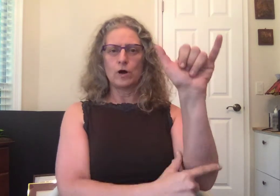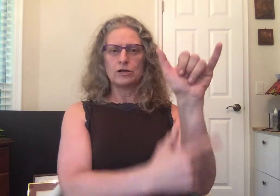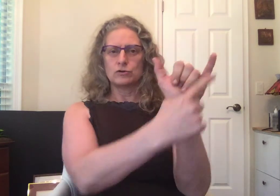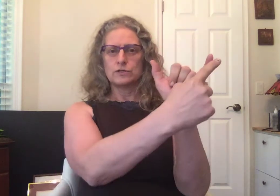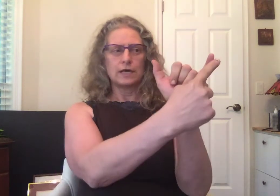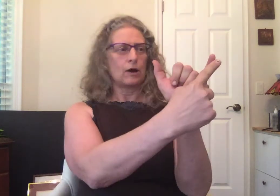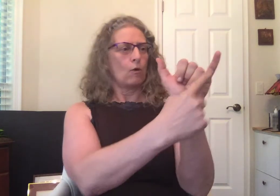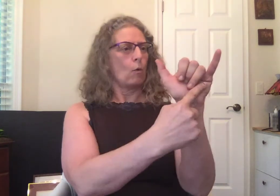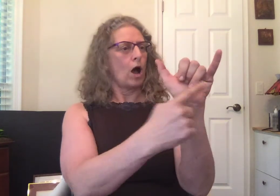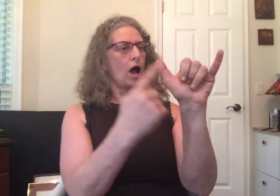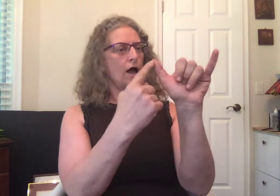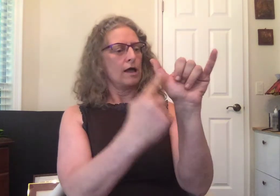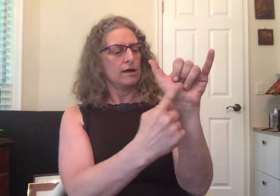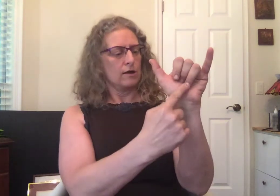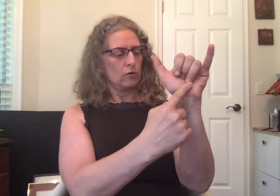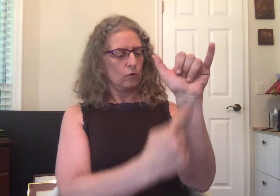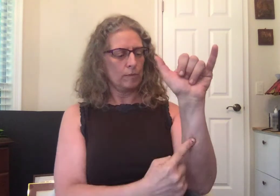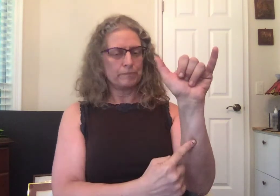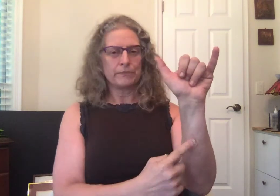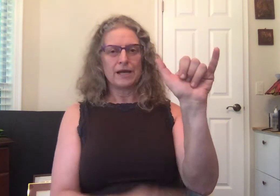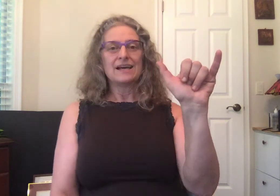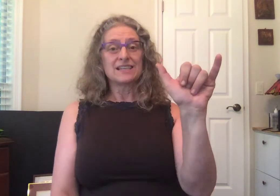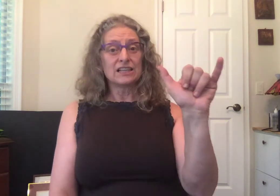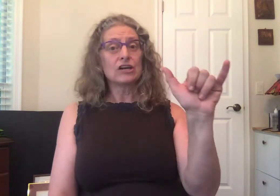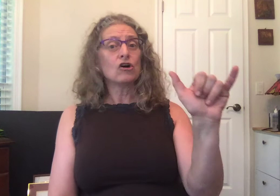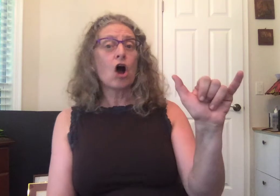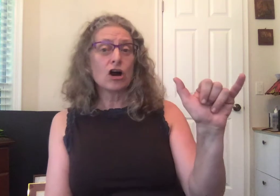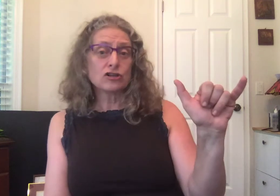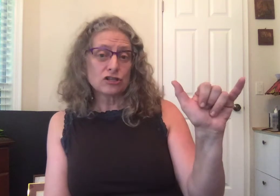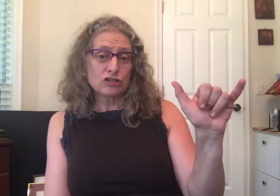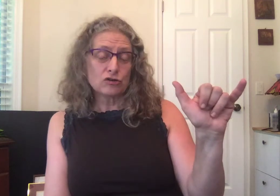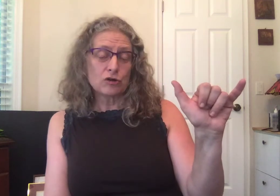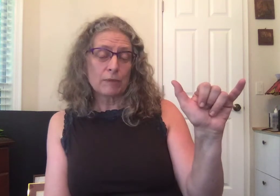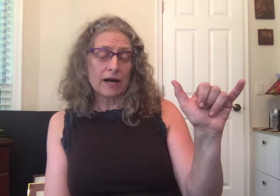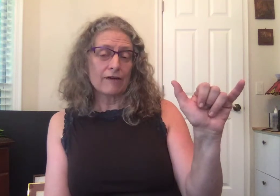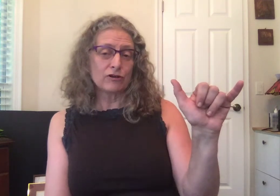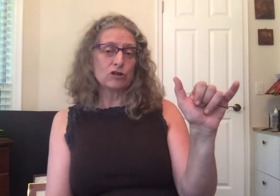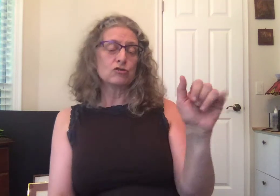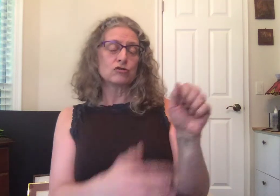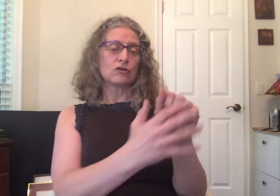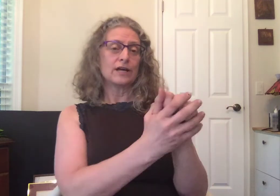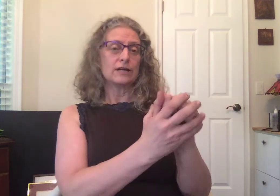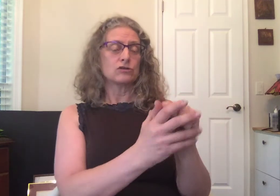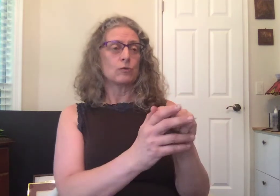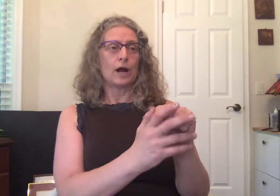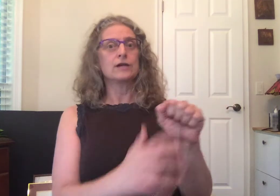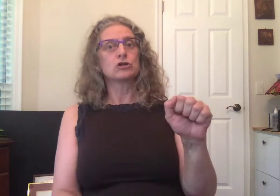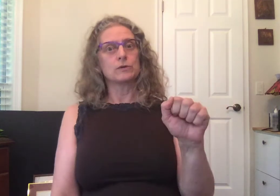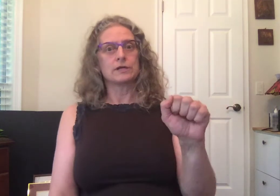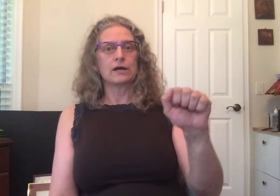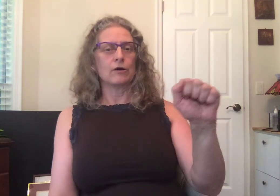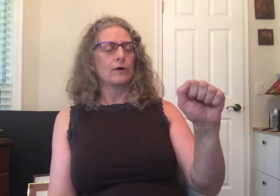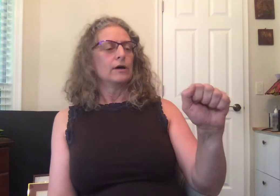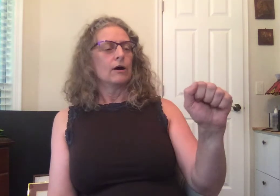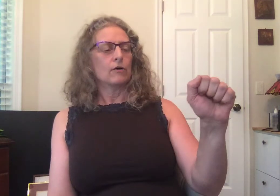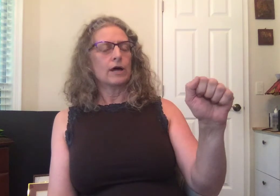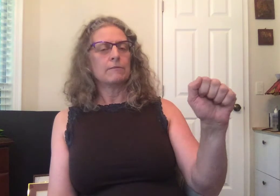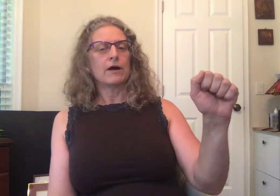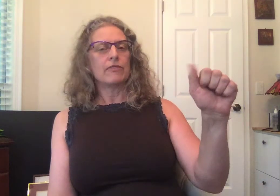So it's like a Y. It's a little hard to do. You might have to use your hand. So what I do is I go, okay, my thumb